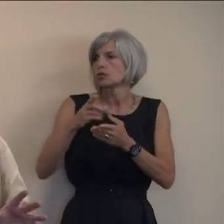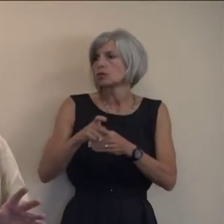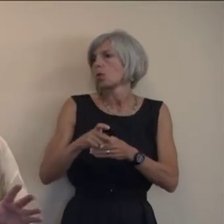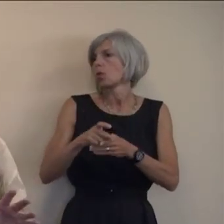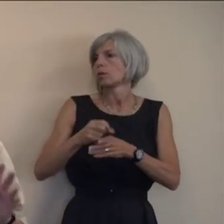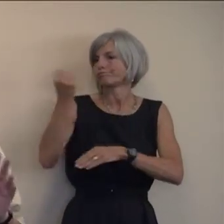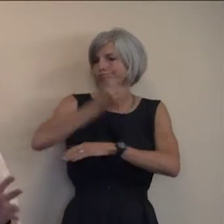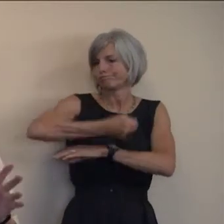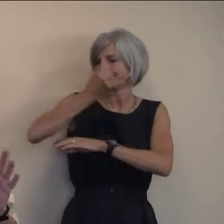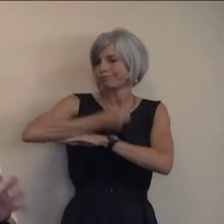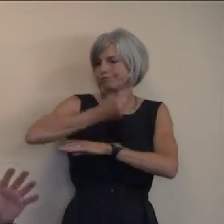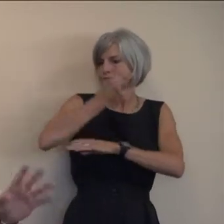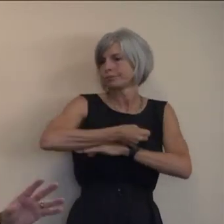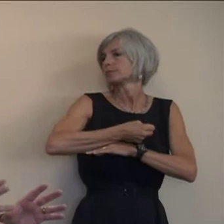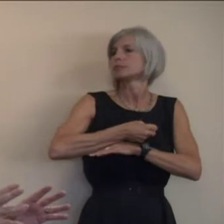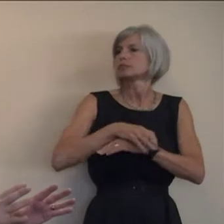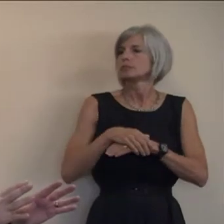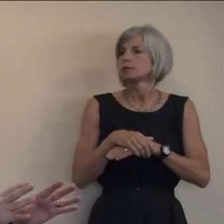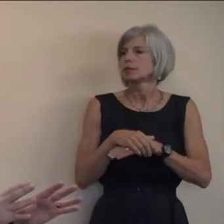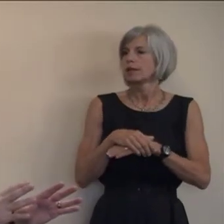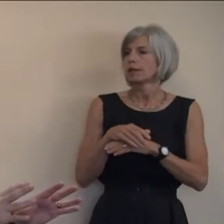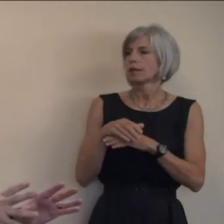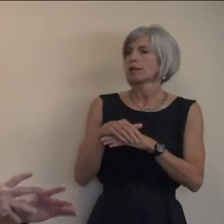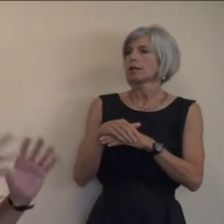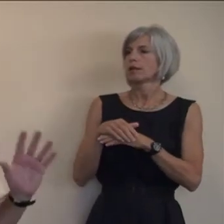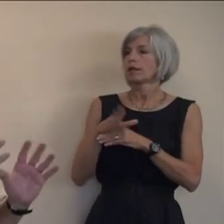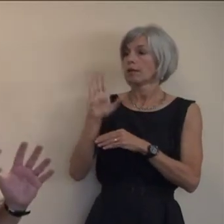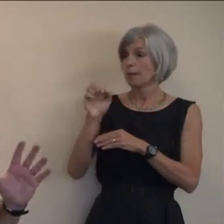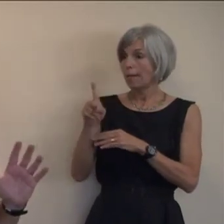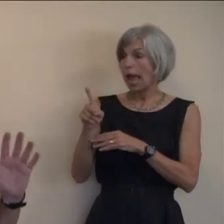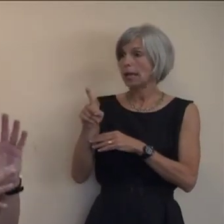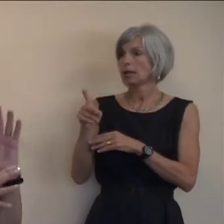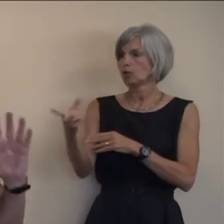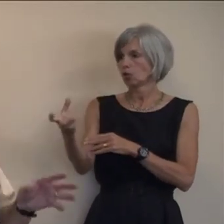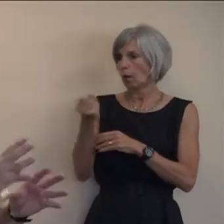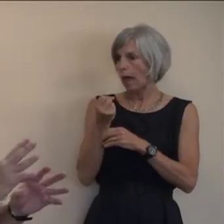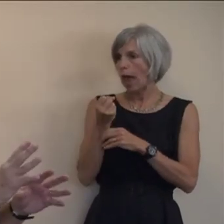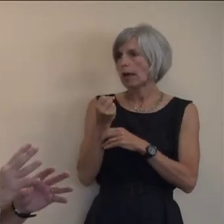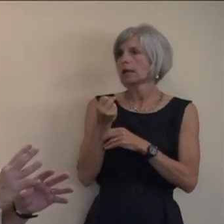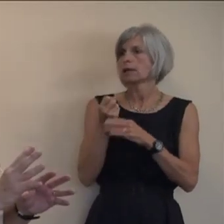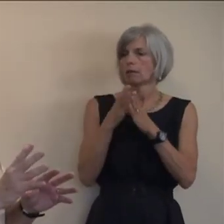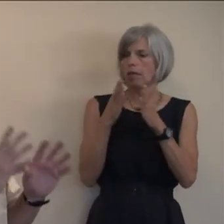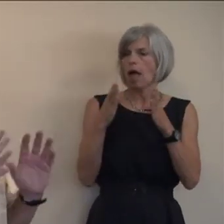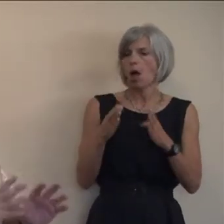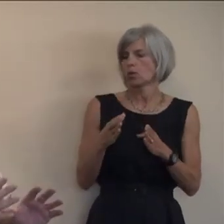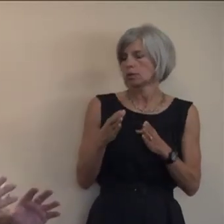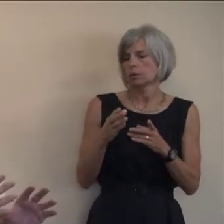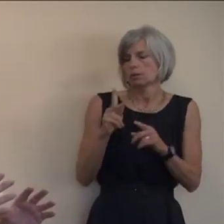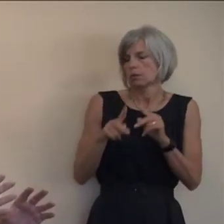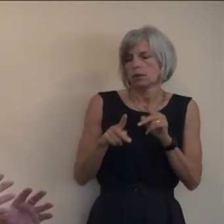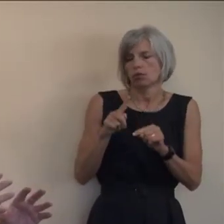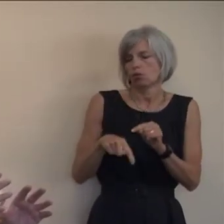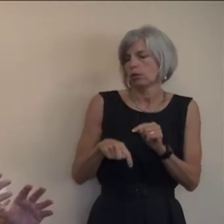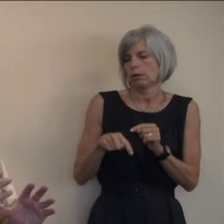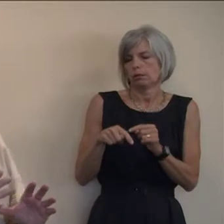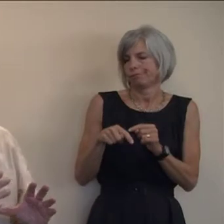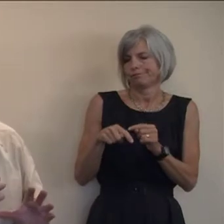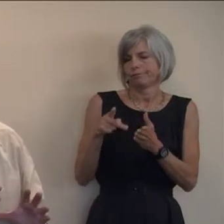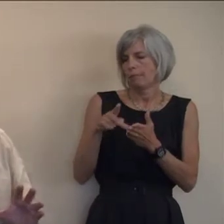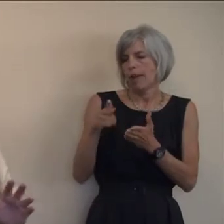There's a great report put out by the Pew Research Foundation that asked that question and answered it.